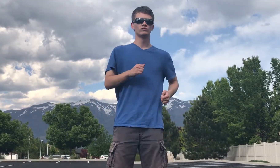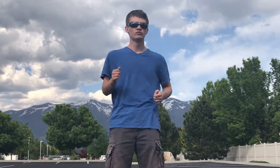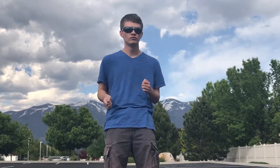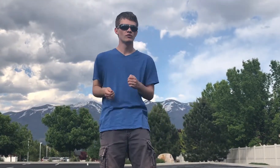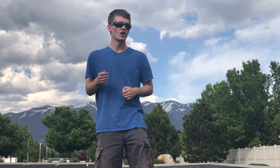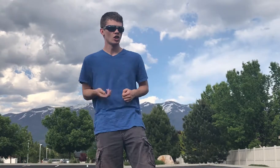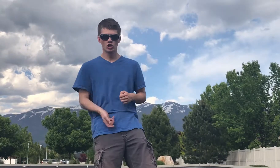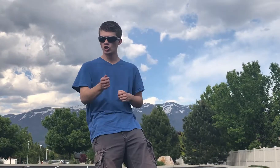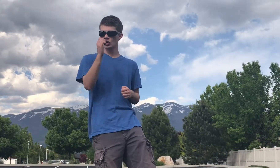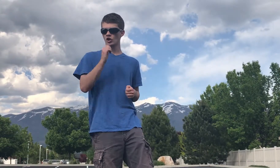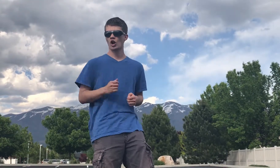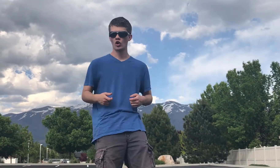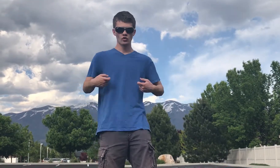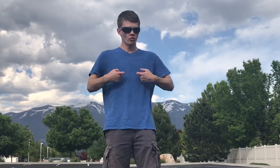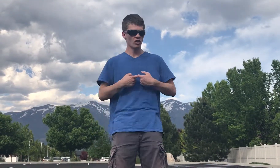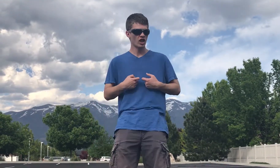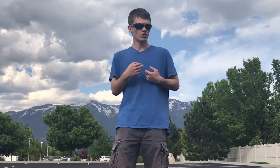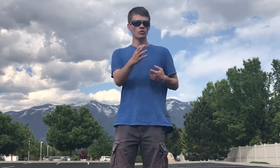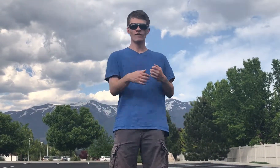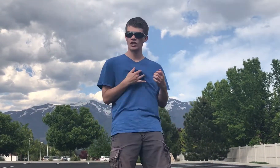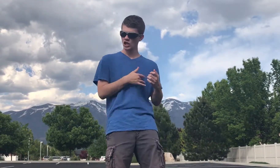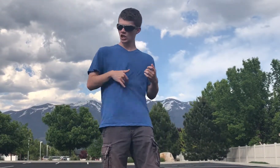Turn me on with your electric fear